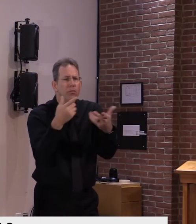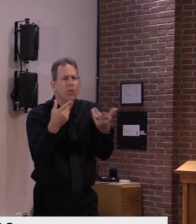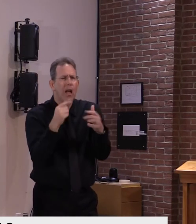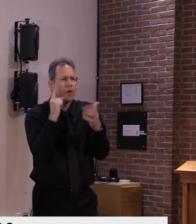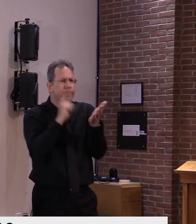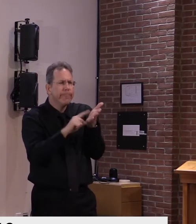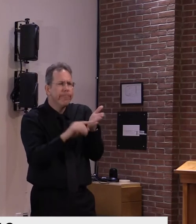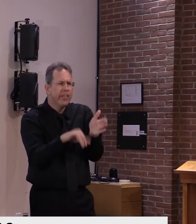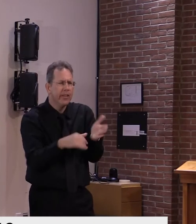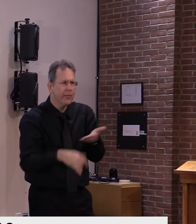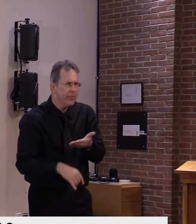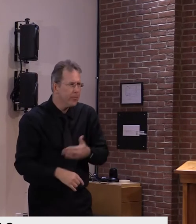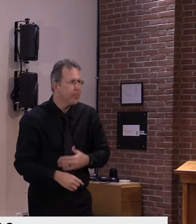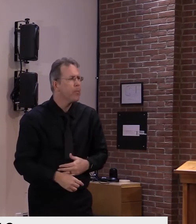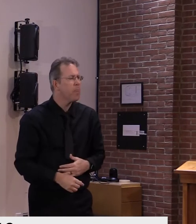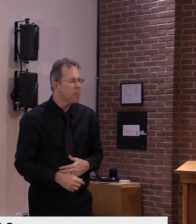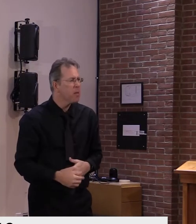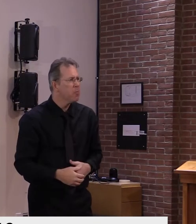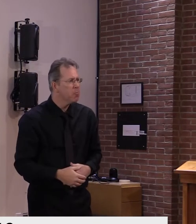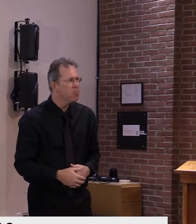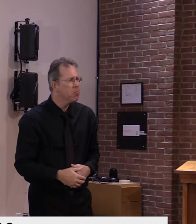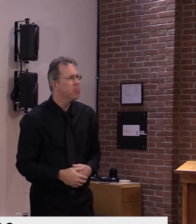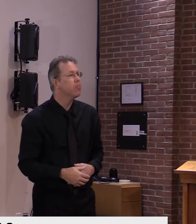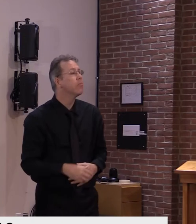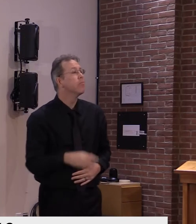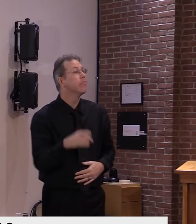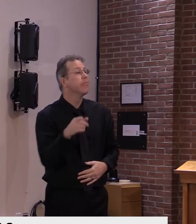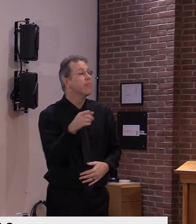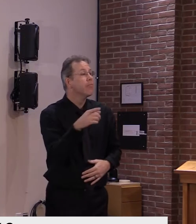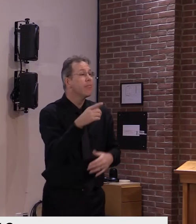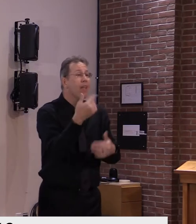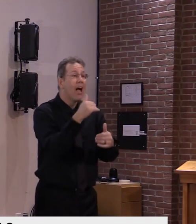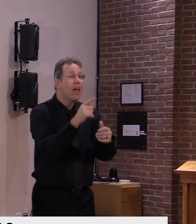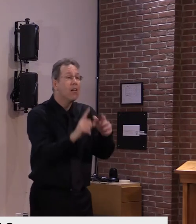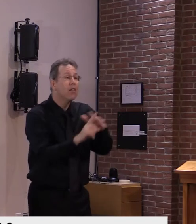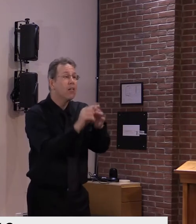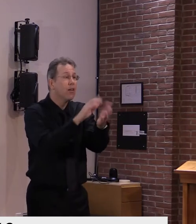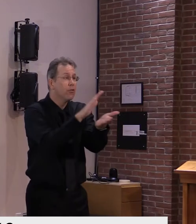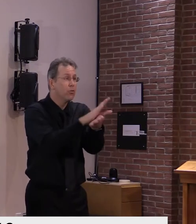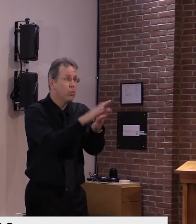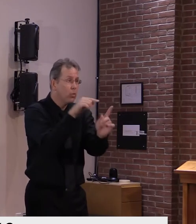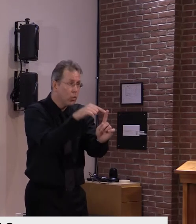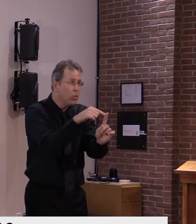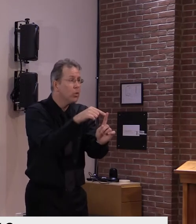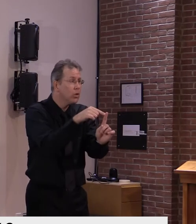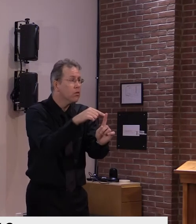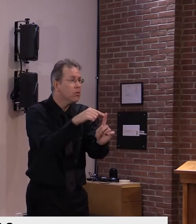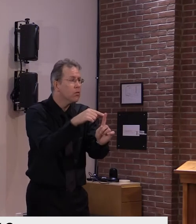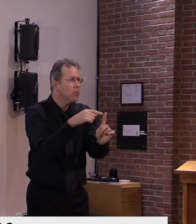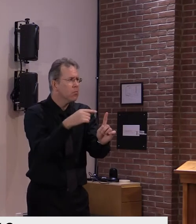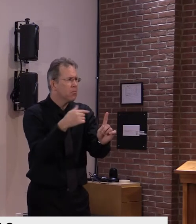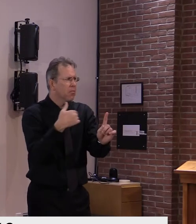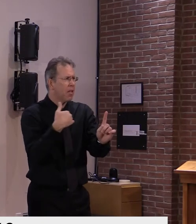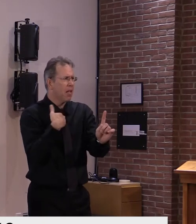obviously gets, one connects with the individual who is now a